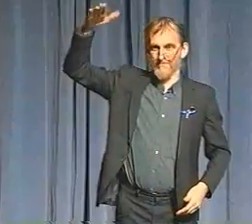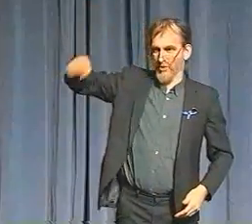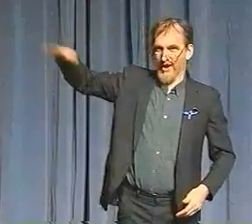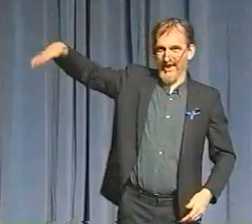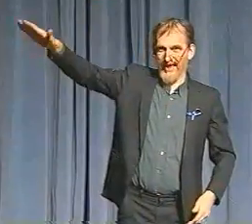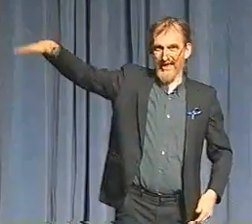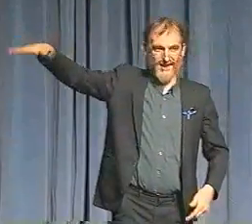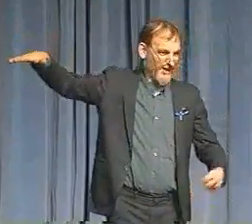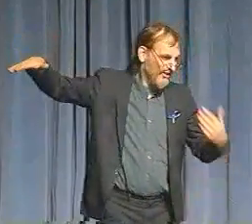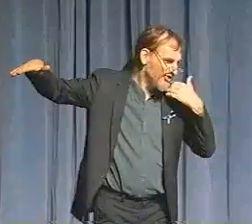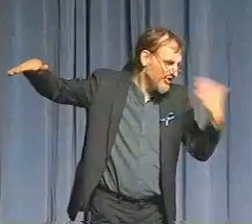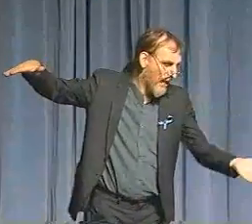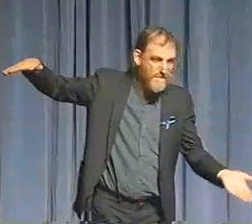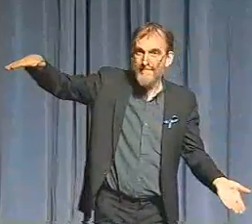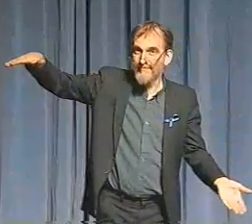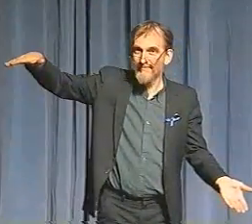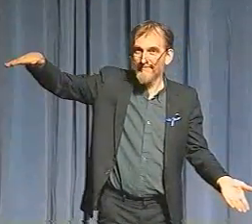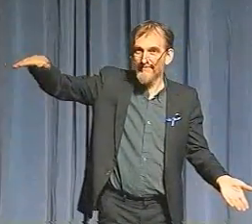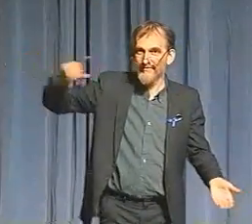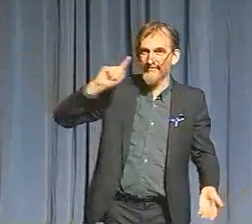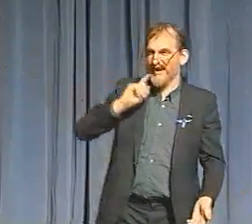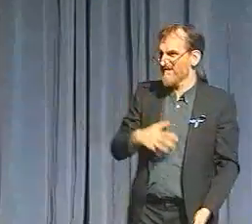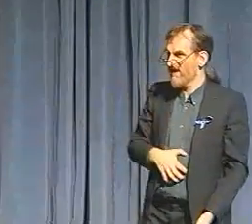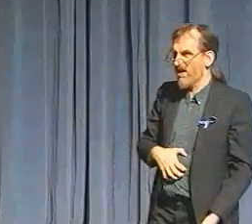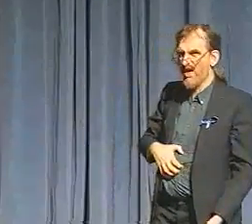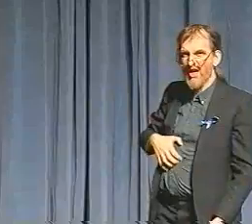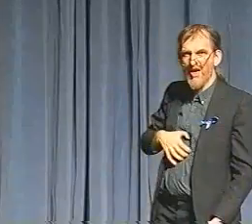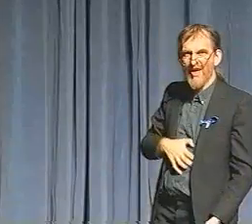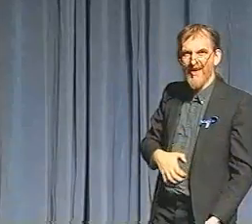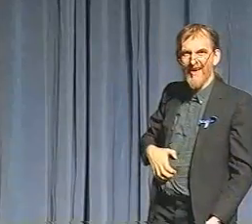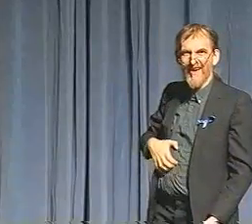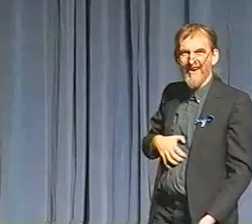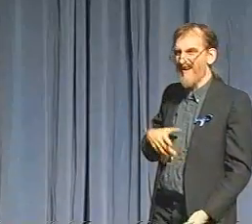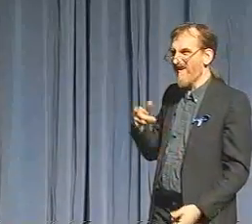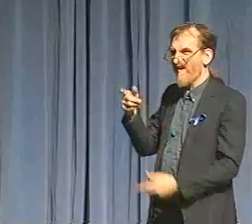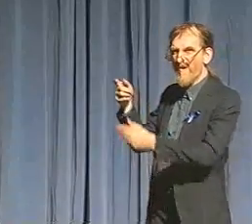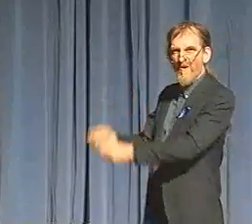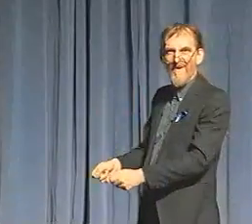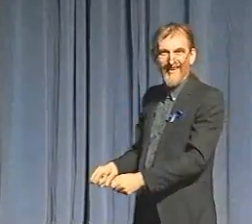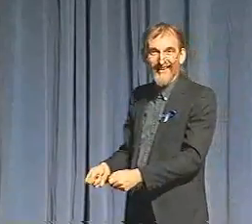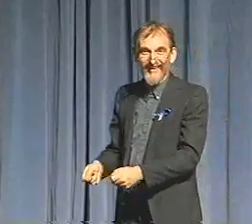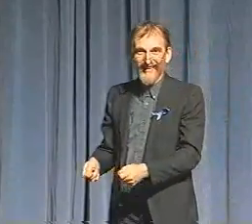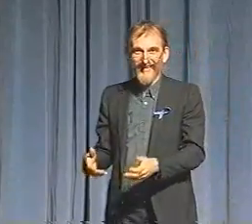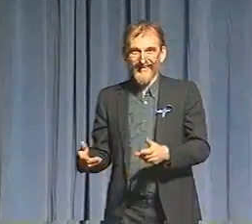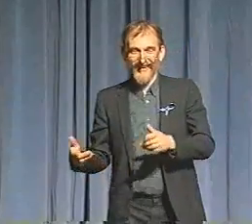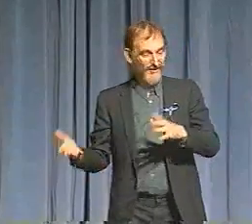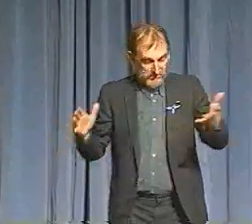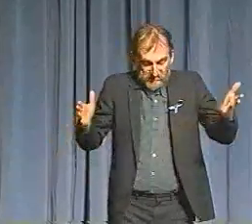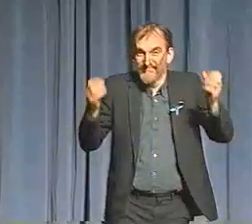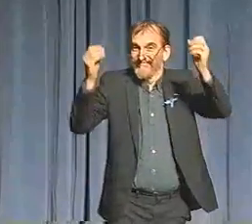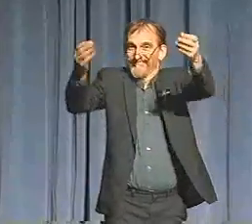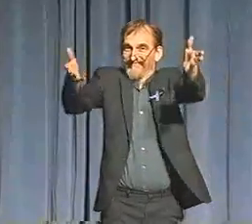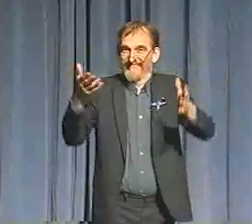do well and they grow up in an oral school, they're used as a symbol or an example